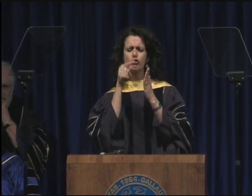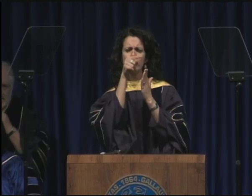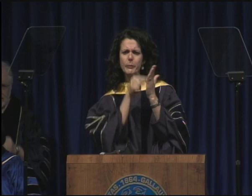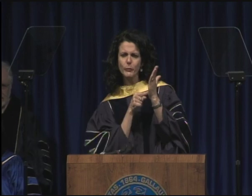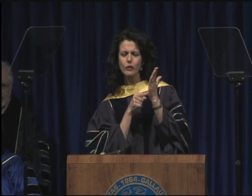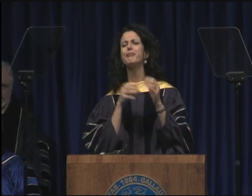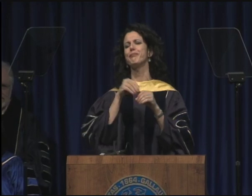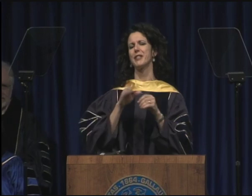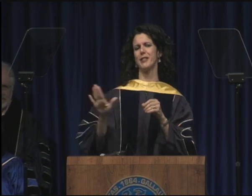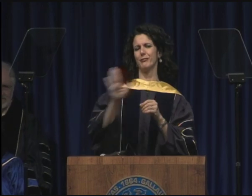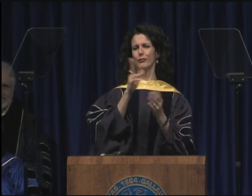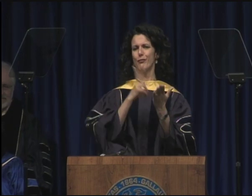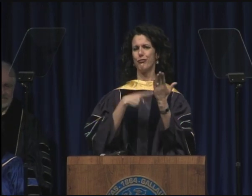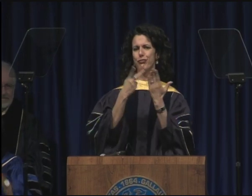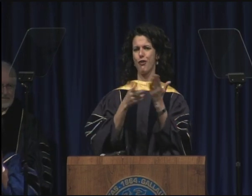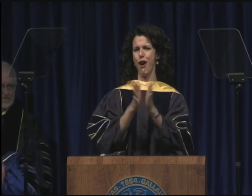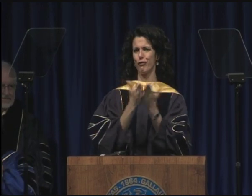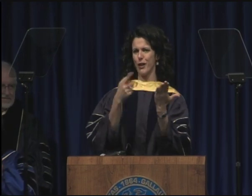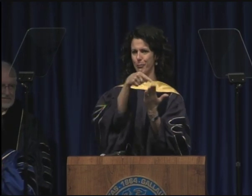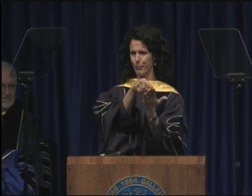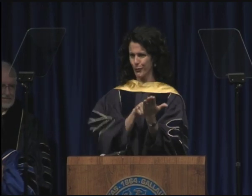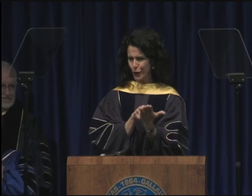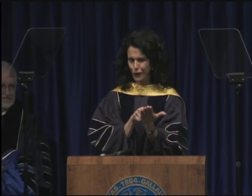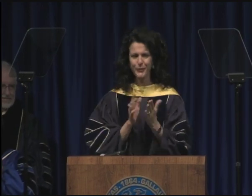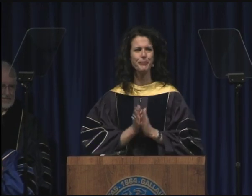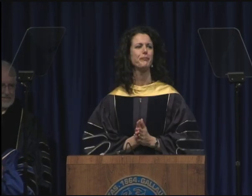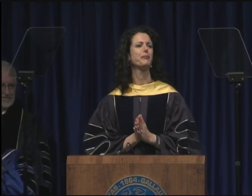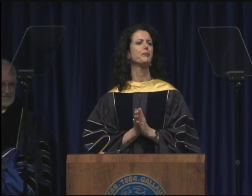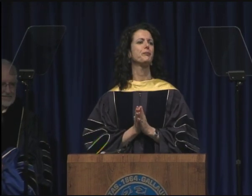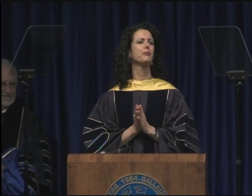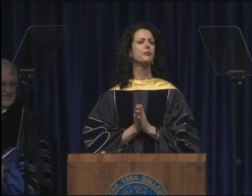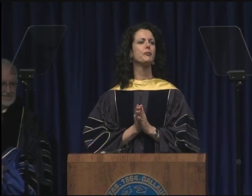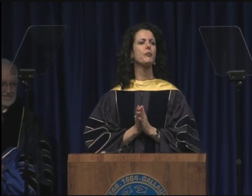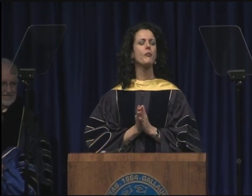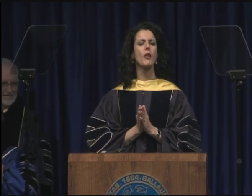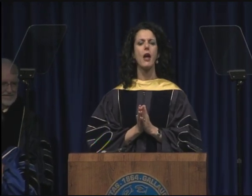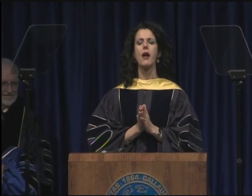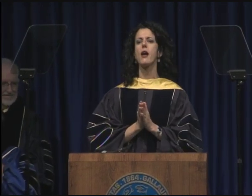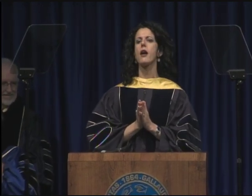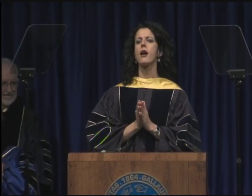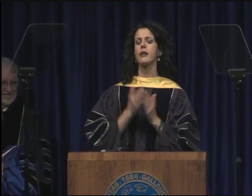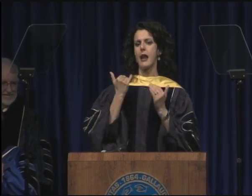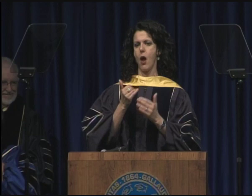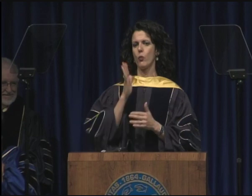You will find a description of each award that the departments are presenting in your program.